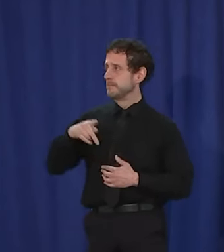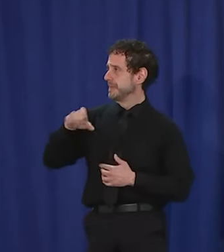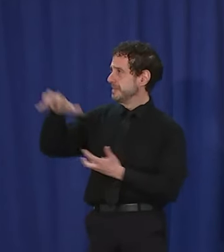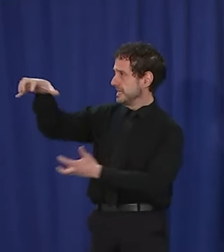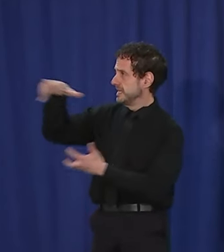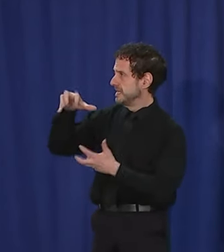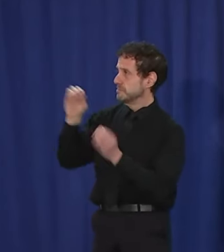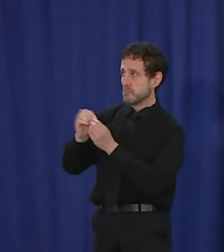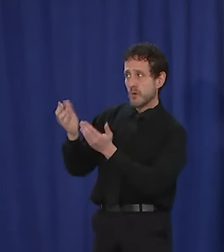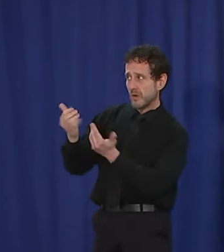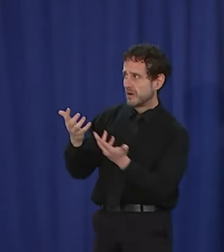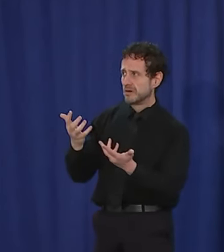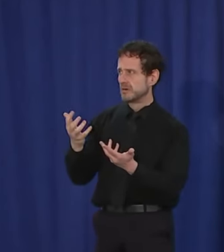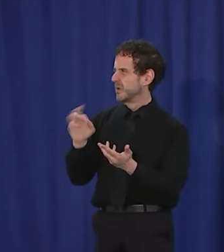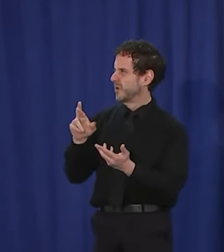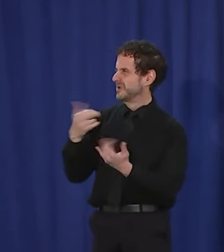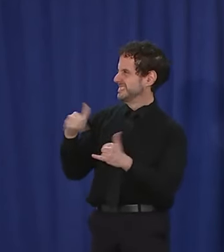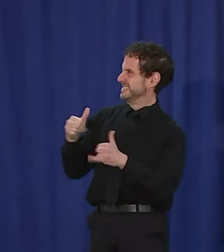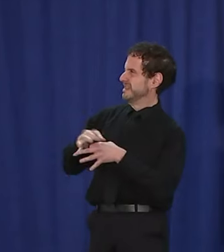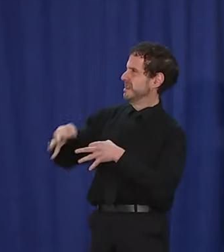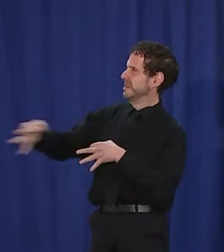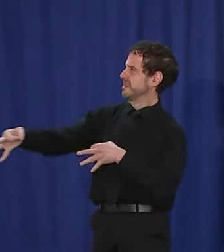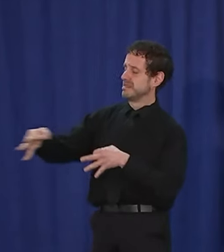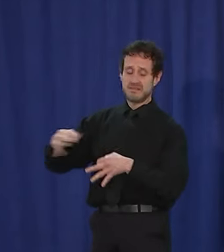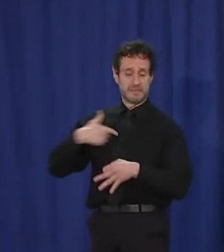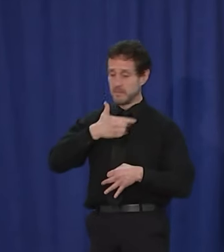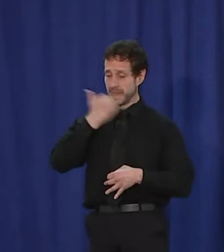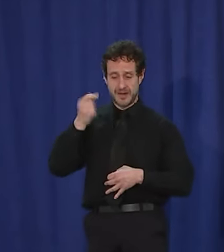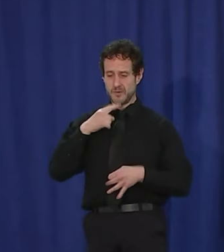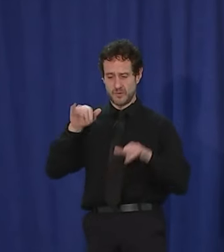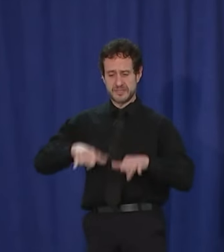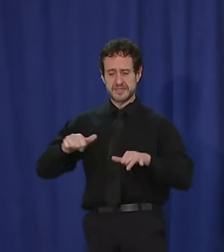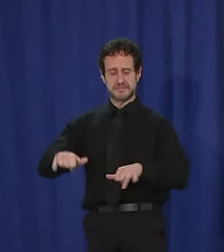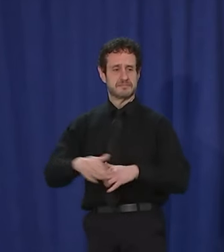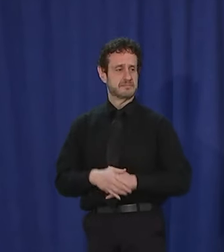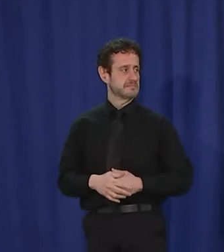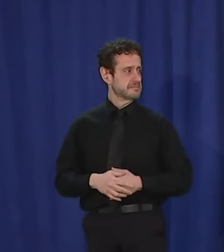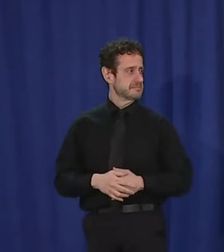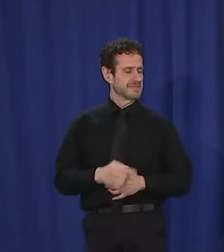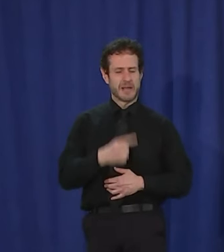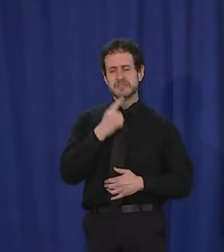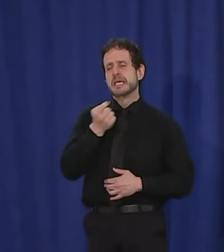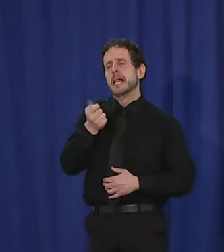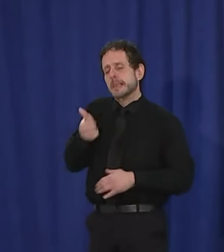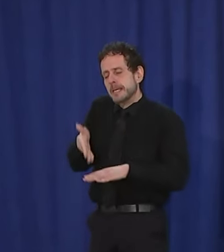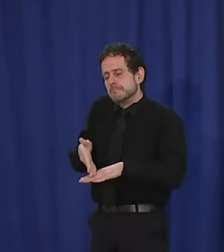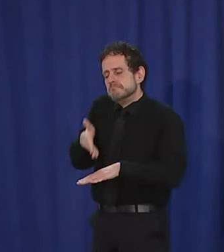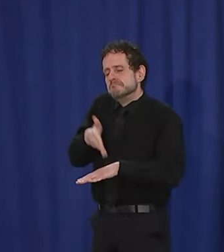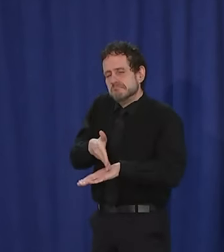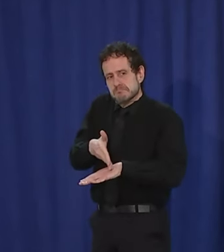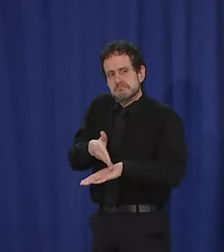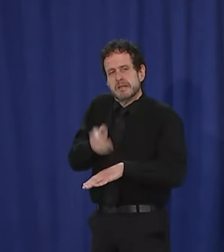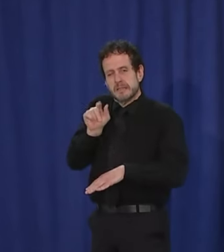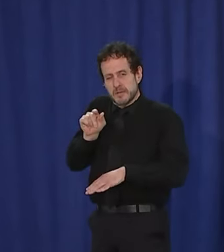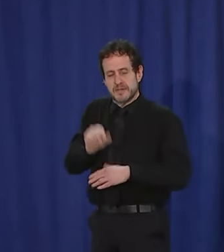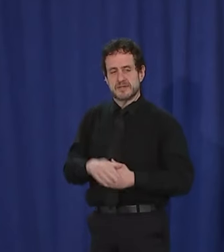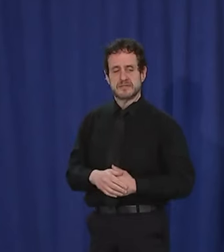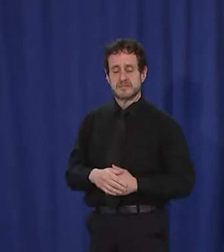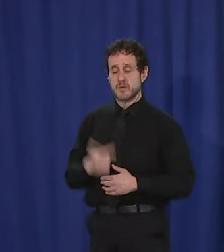coming in, are things getting any better? I would say marginally so. We just